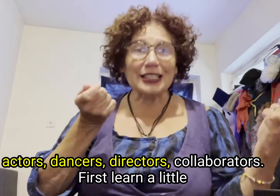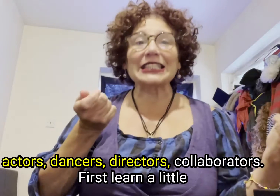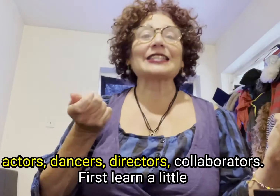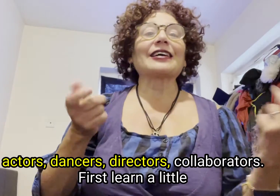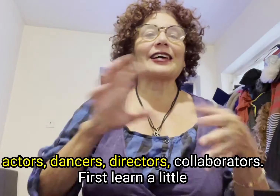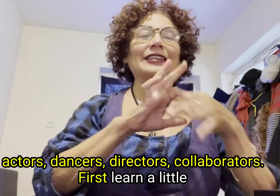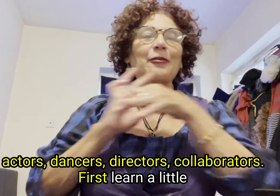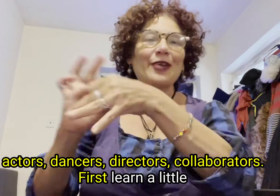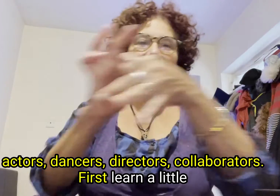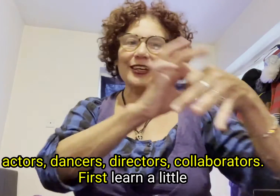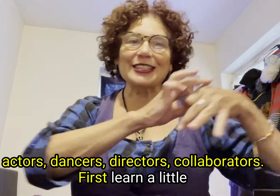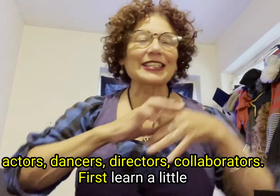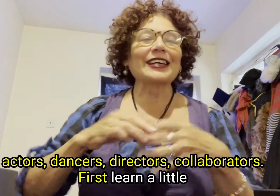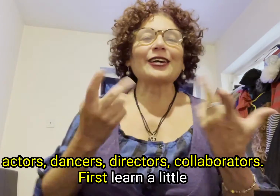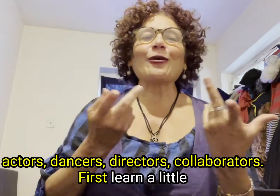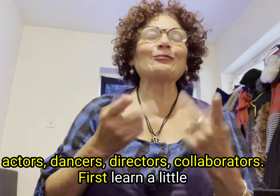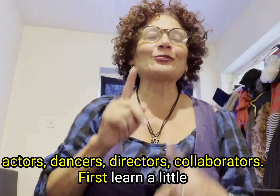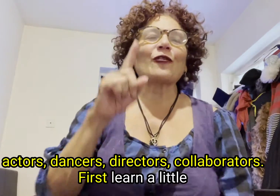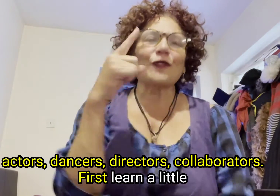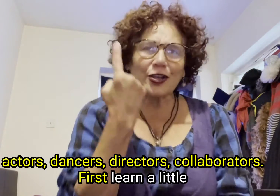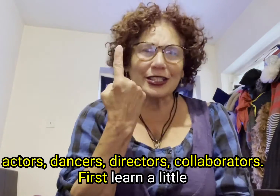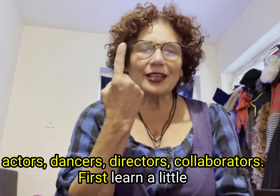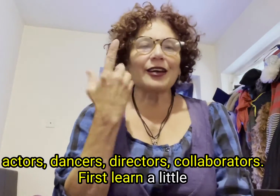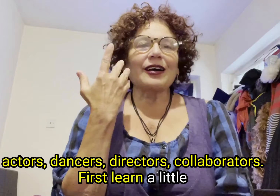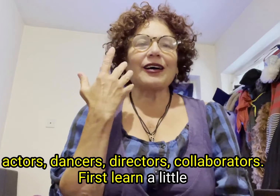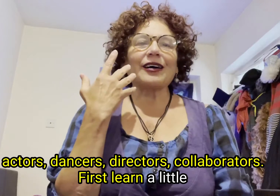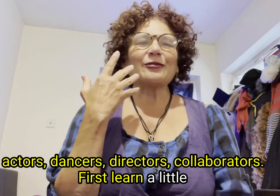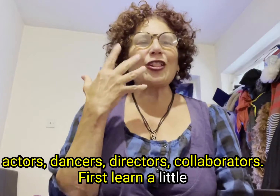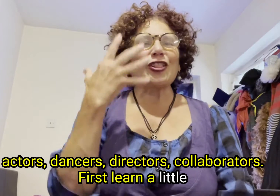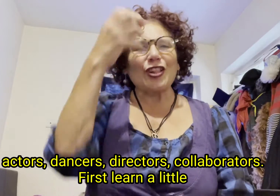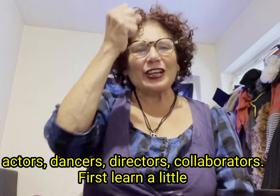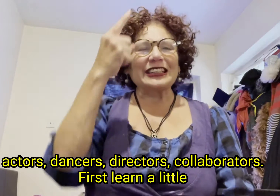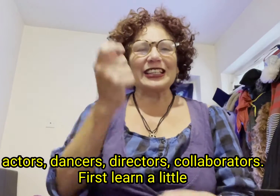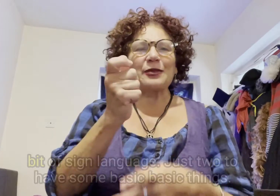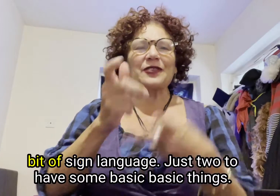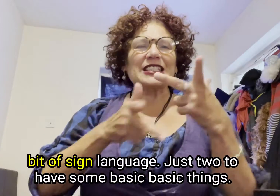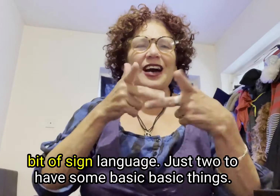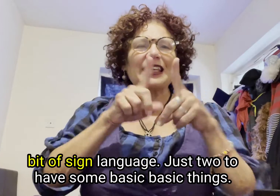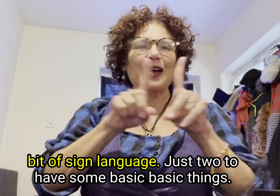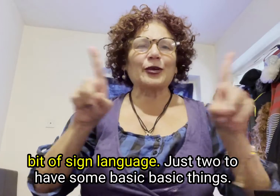directors, collaborators. First, learn a little bit of sign